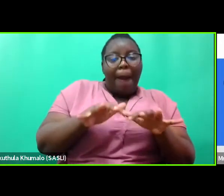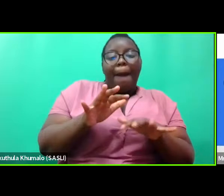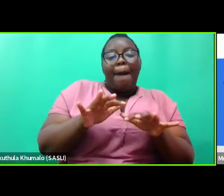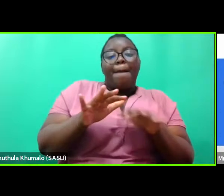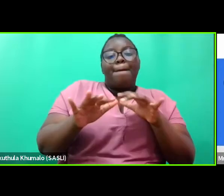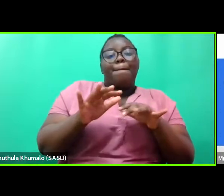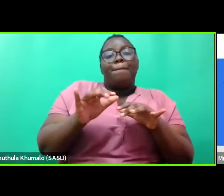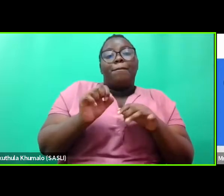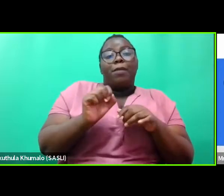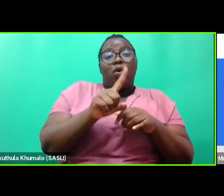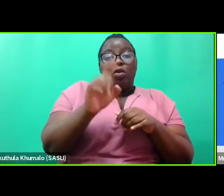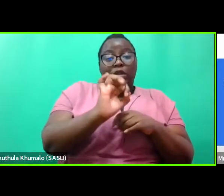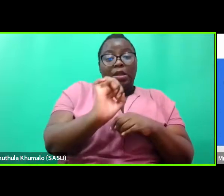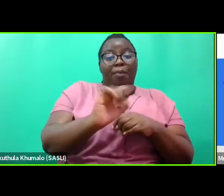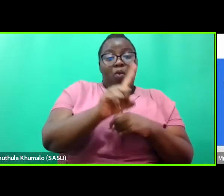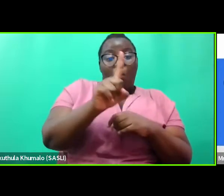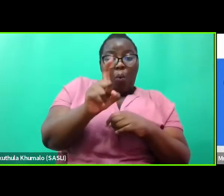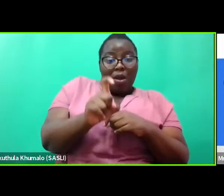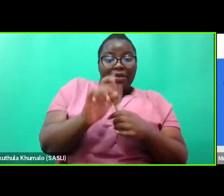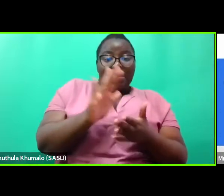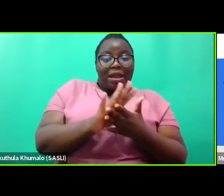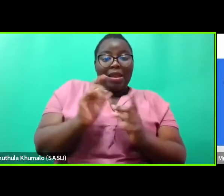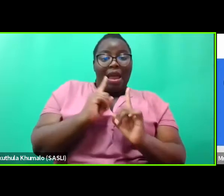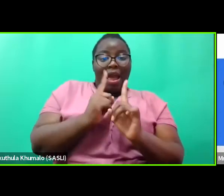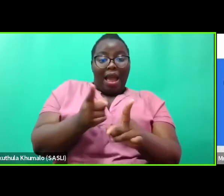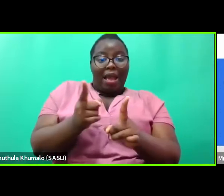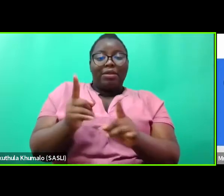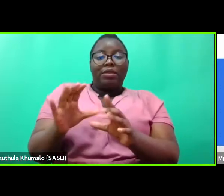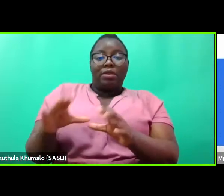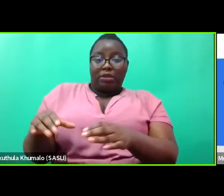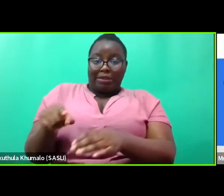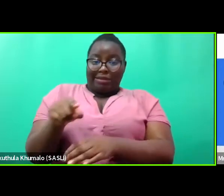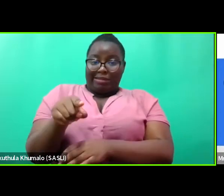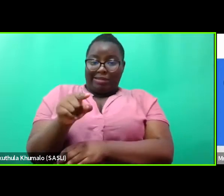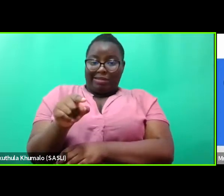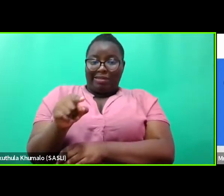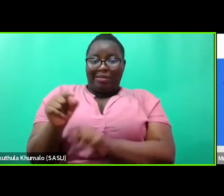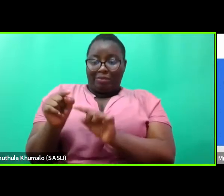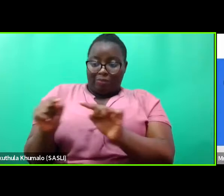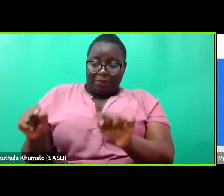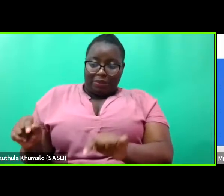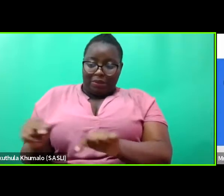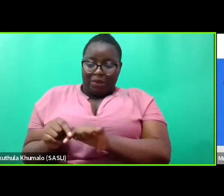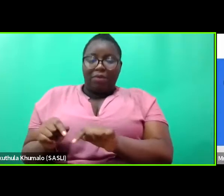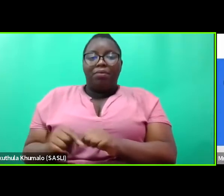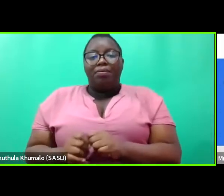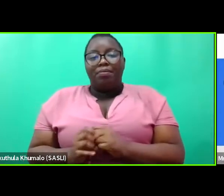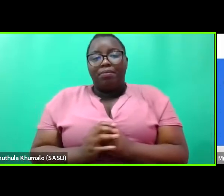the presenters will gladly respond to your questions in that area.